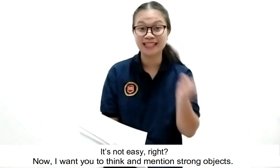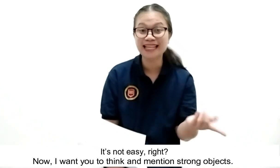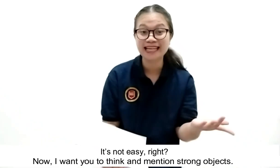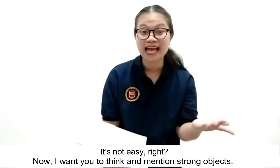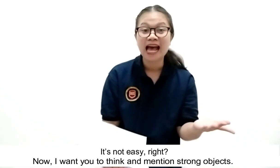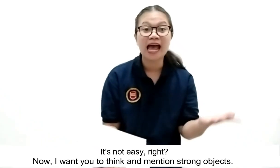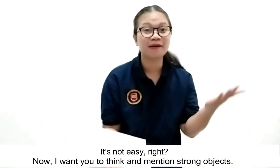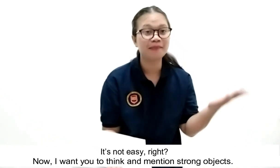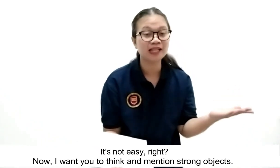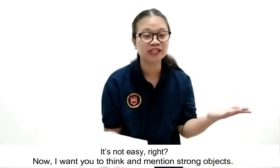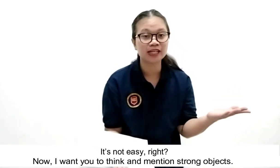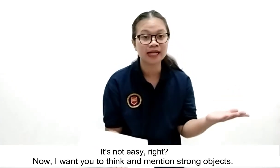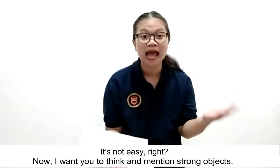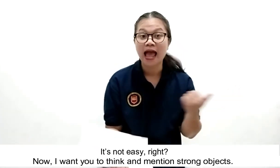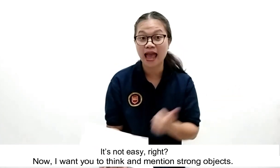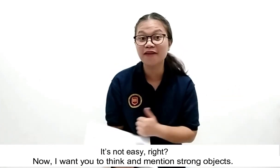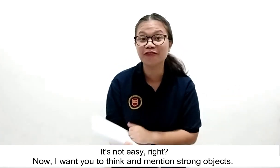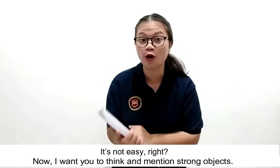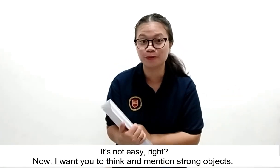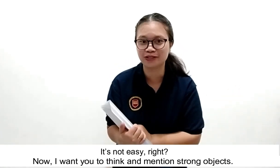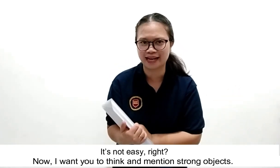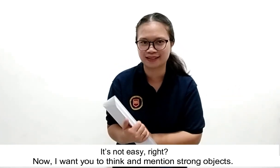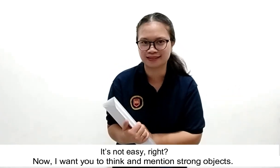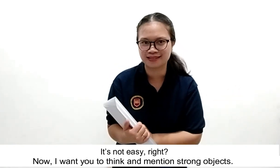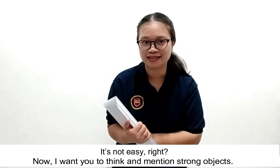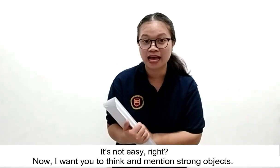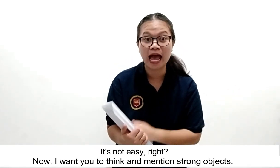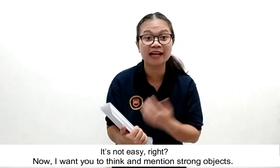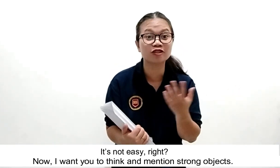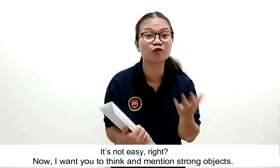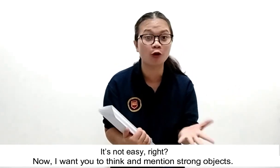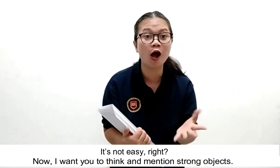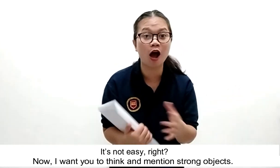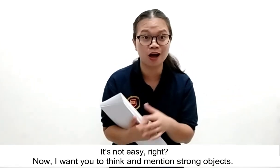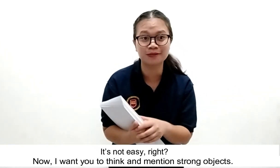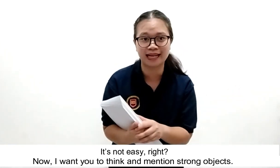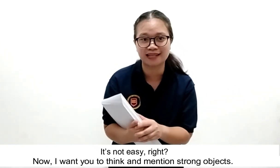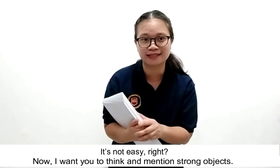think and mention heavy objects and strong objects